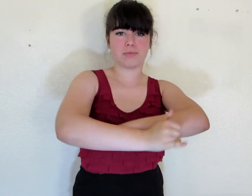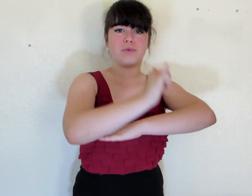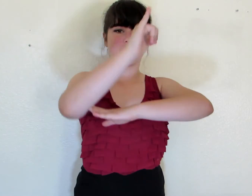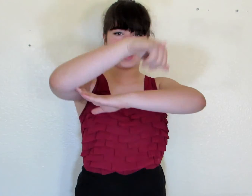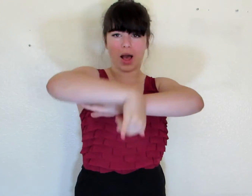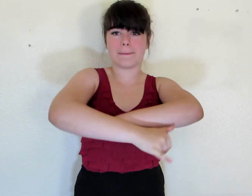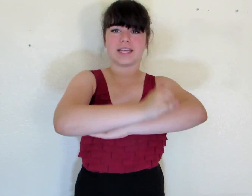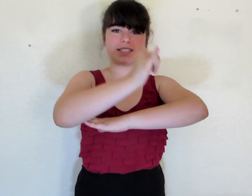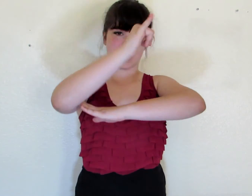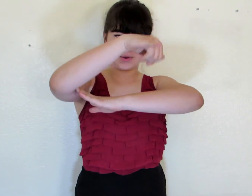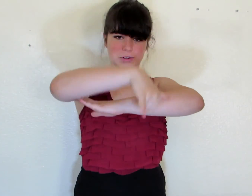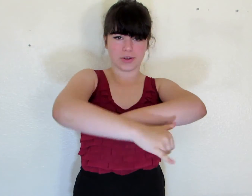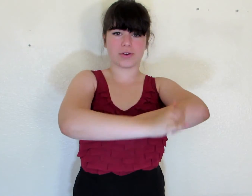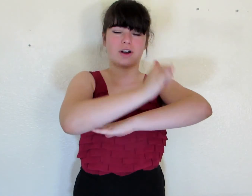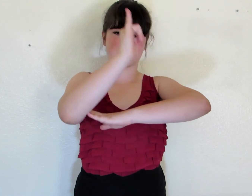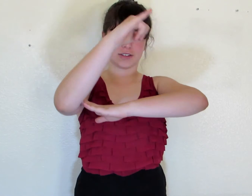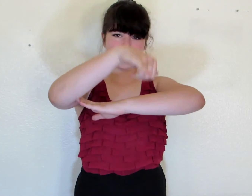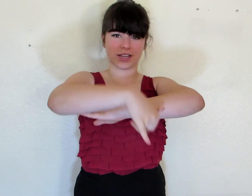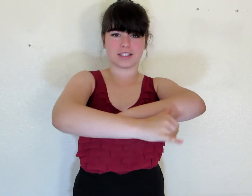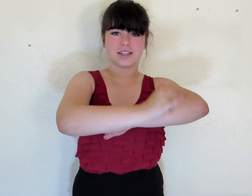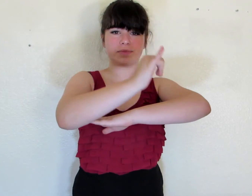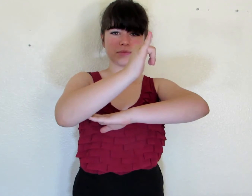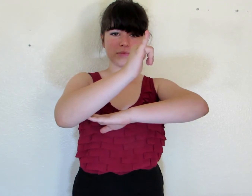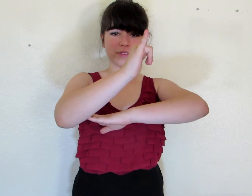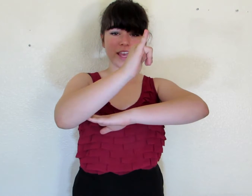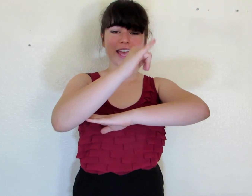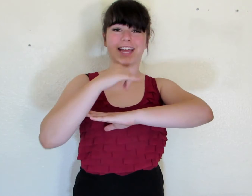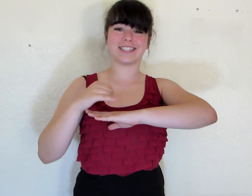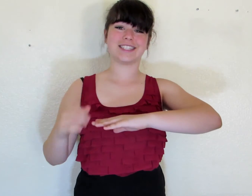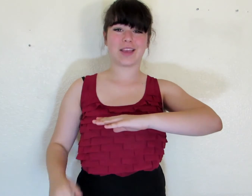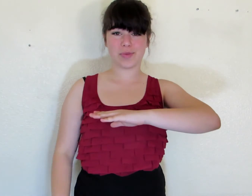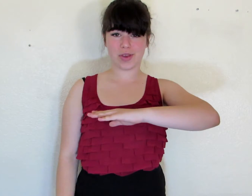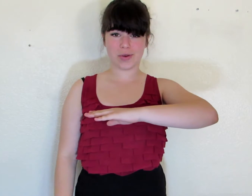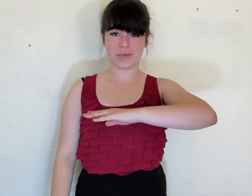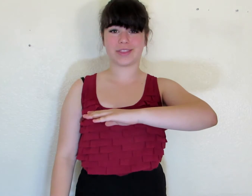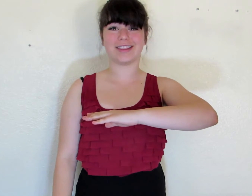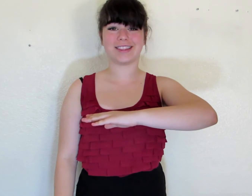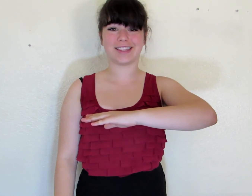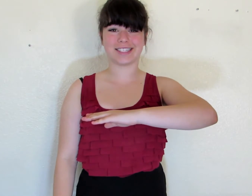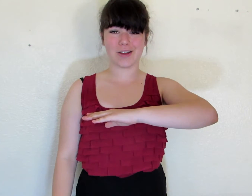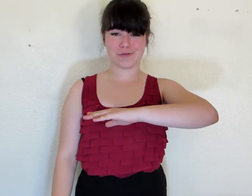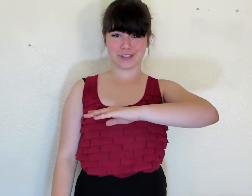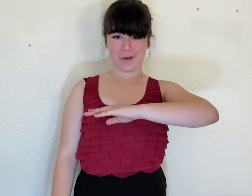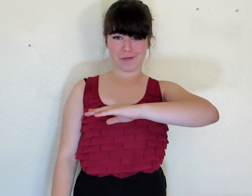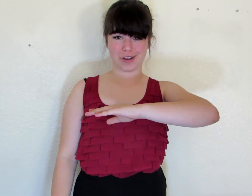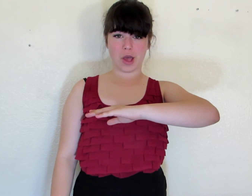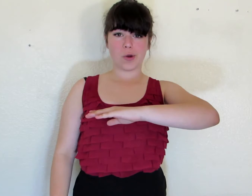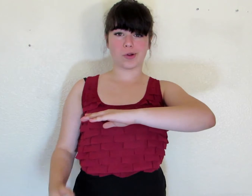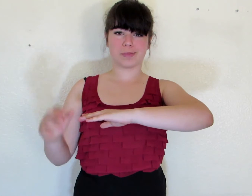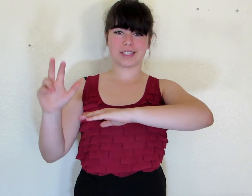moving it up and down across that horizon. And it's the same thing with the sign for dolphin, where you'll be taking